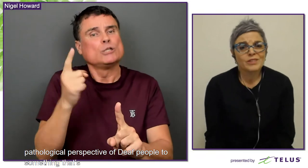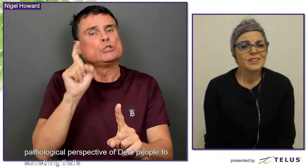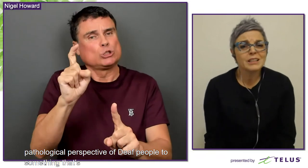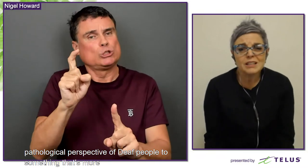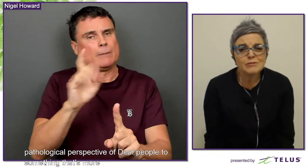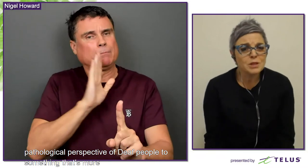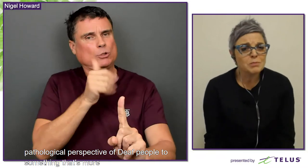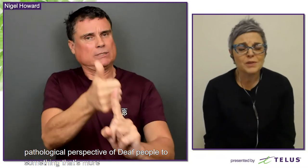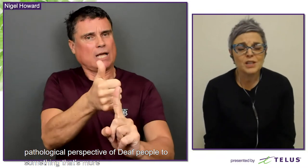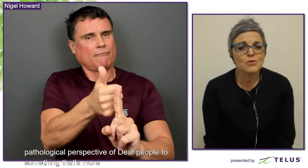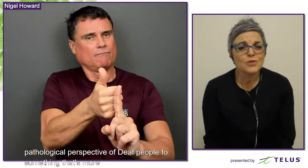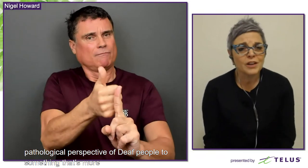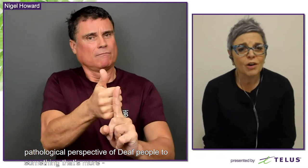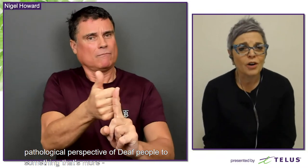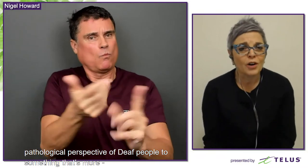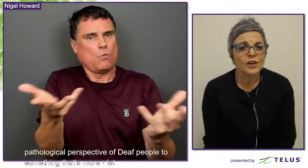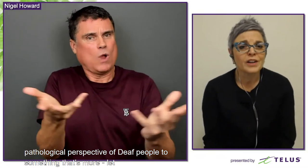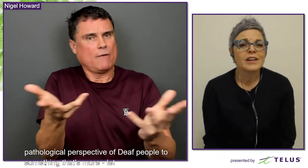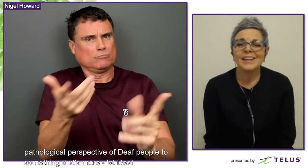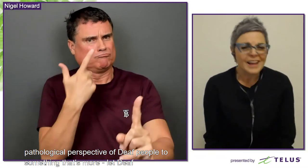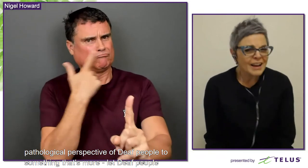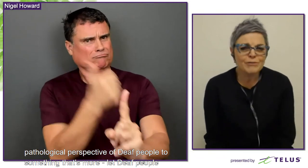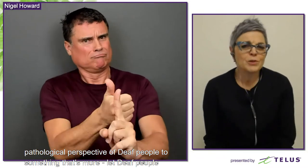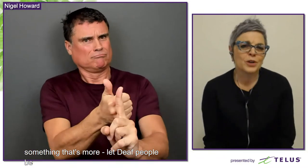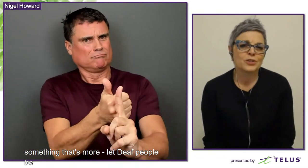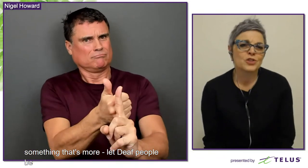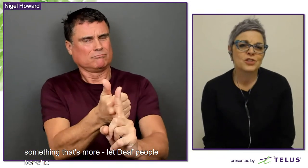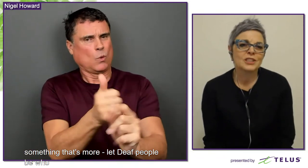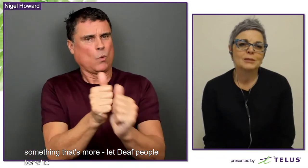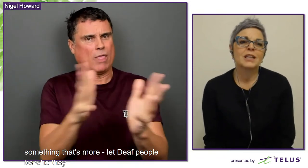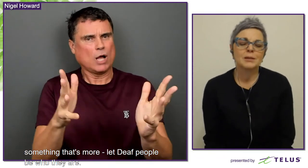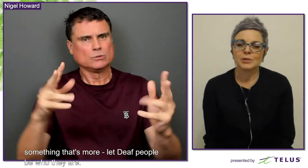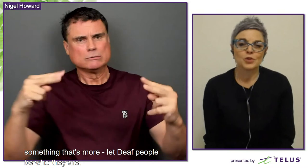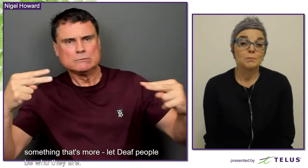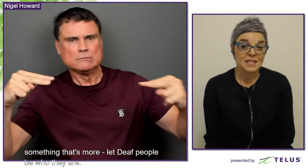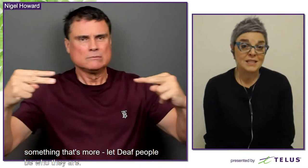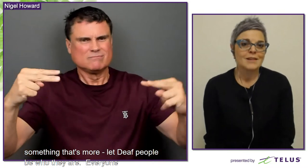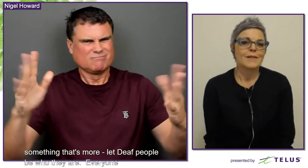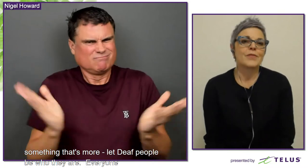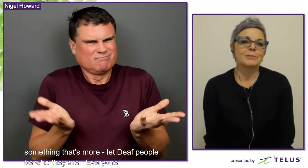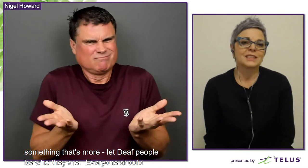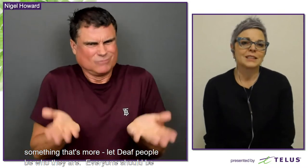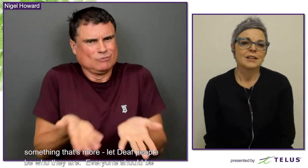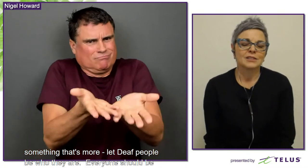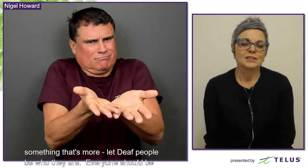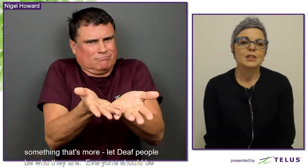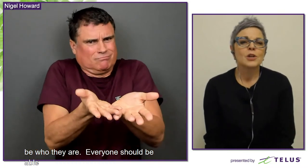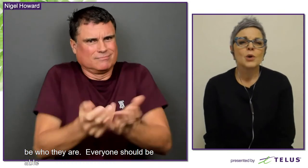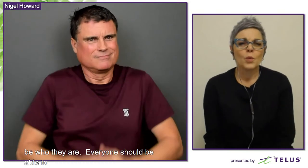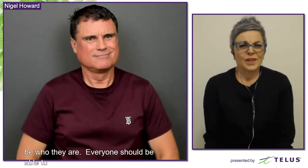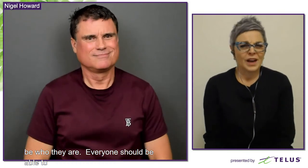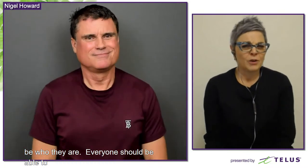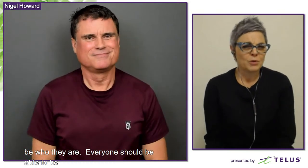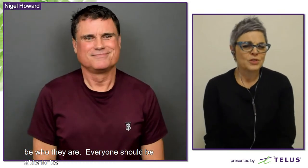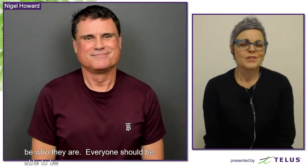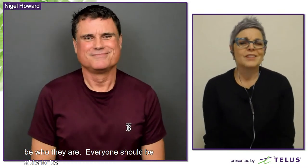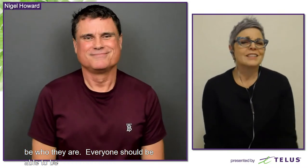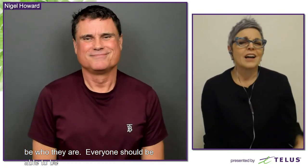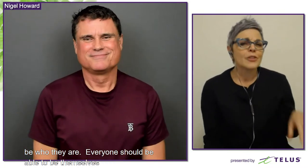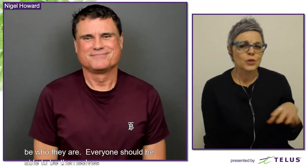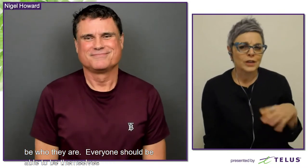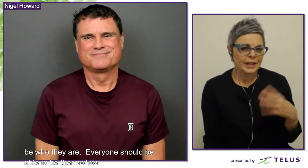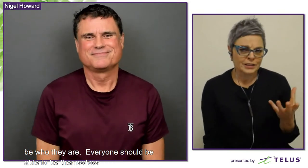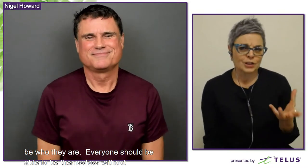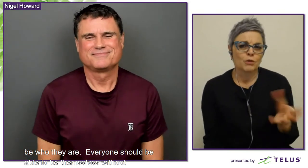just more, let deaf people be who they are. And everyone should just be able to be themselves without